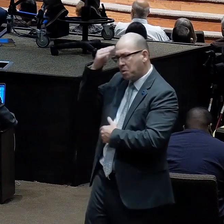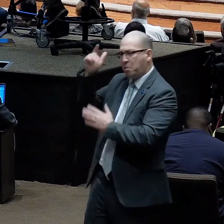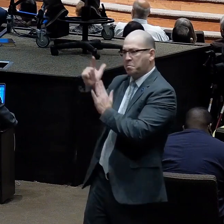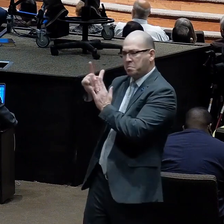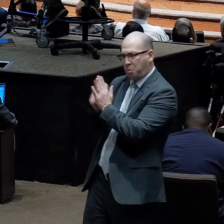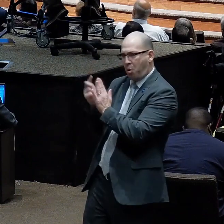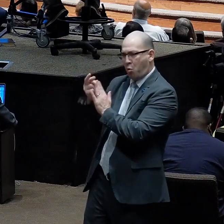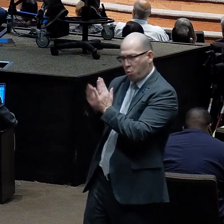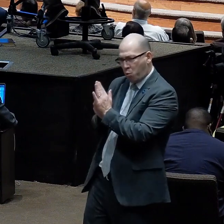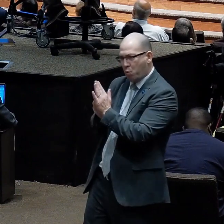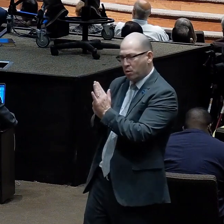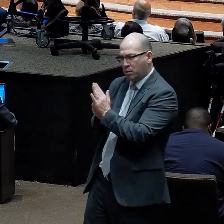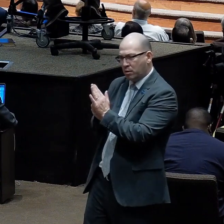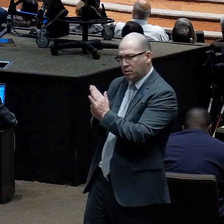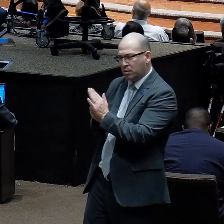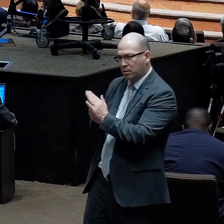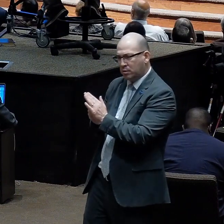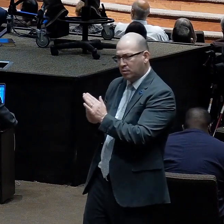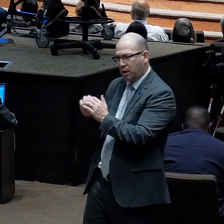How do you treat your neighbor?